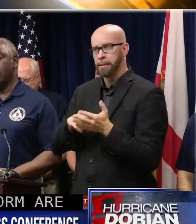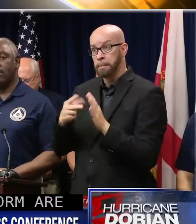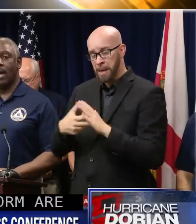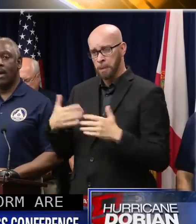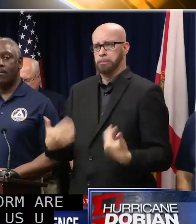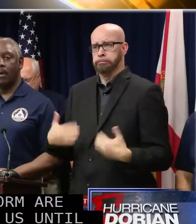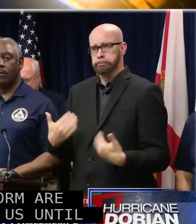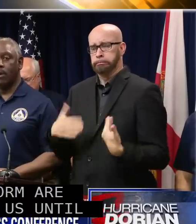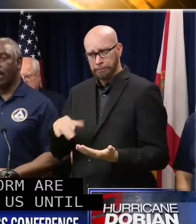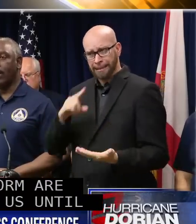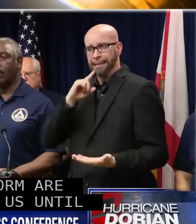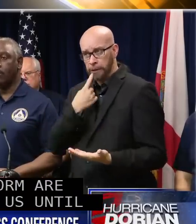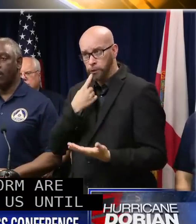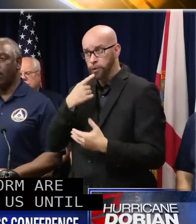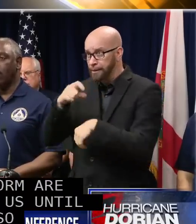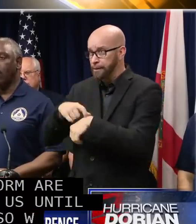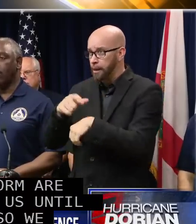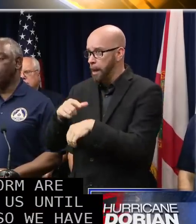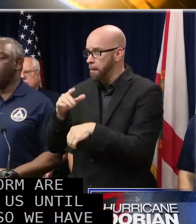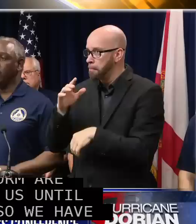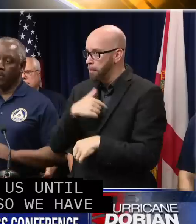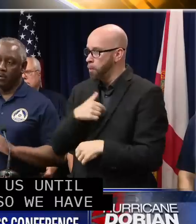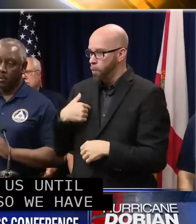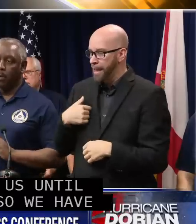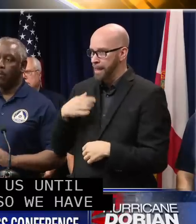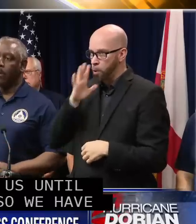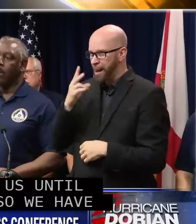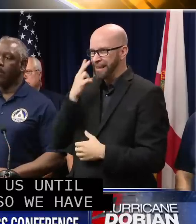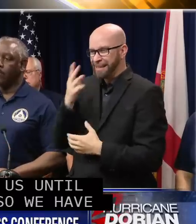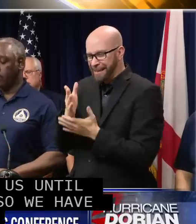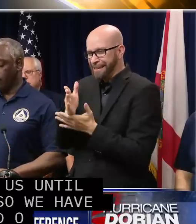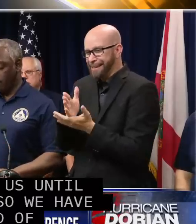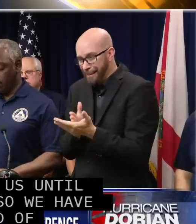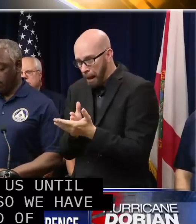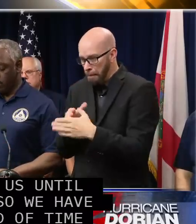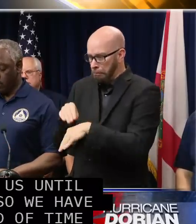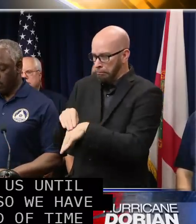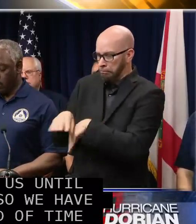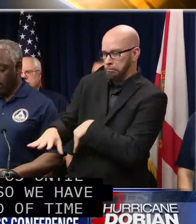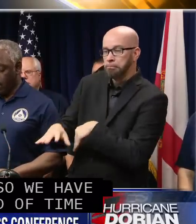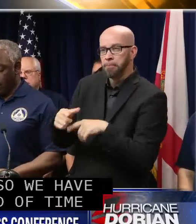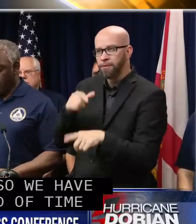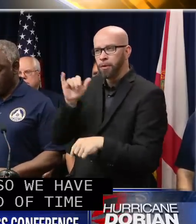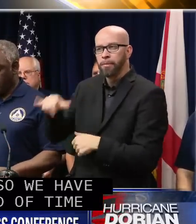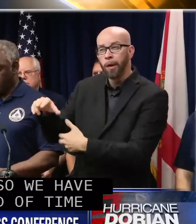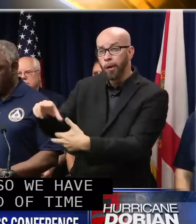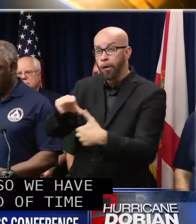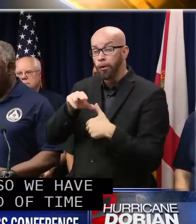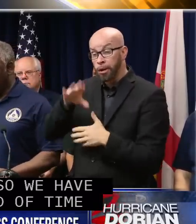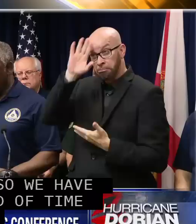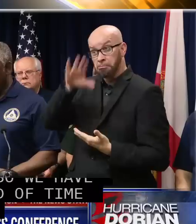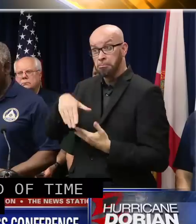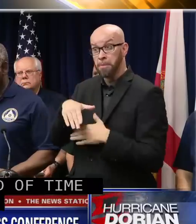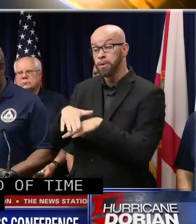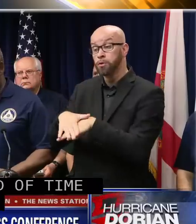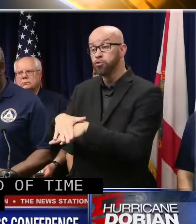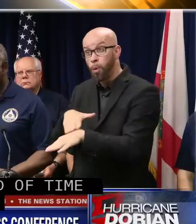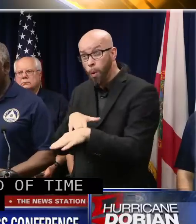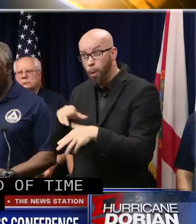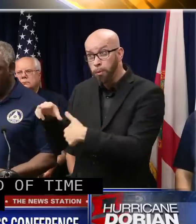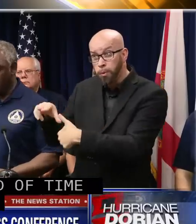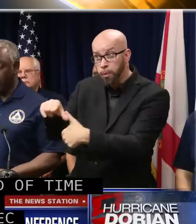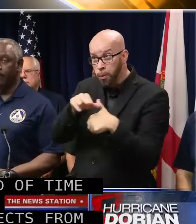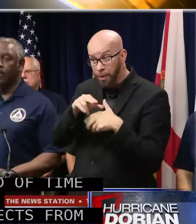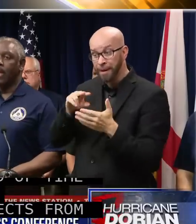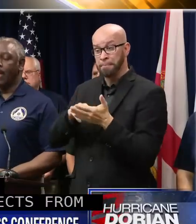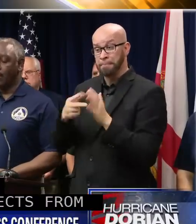lengthy period of time that we'll likely be experiencing some effects from this storm. Because of the slowness of the storm,